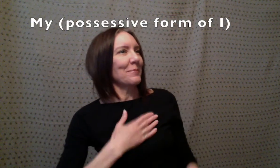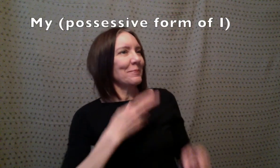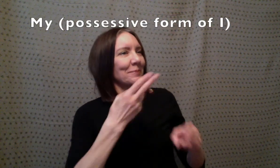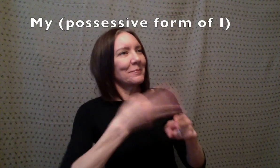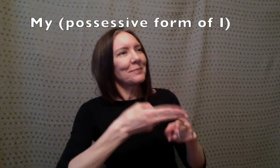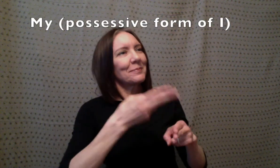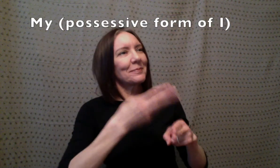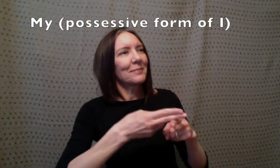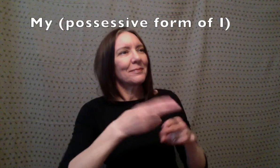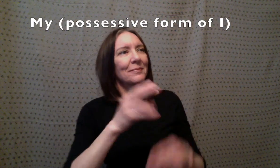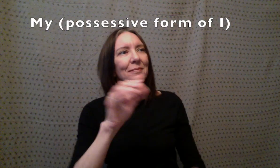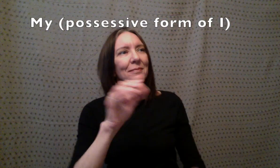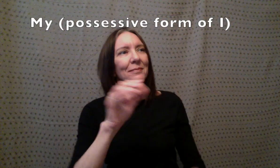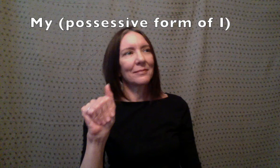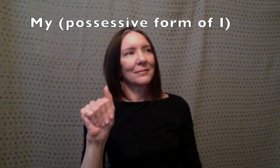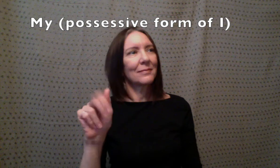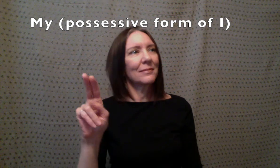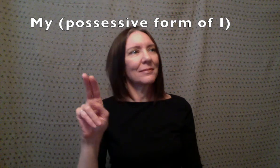My name is Andrea,